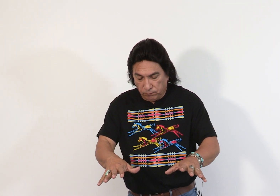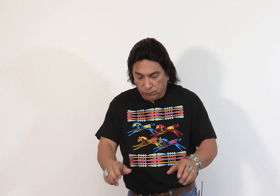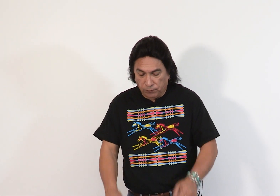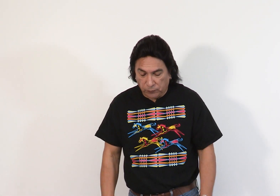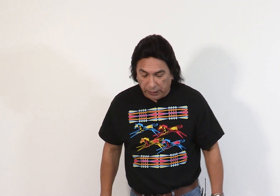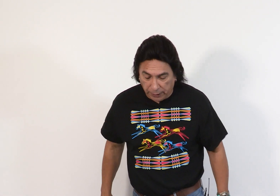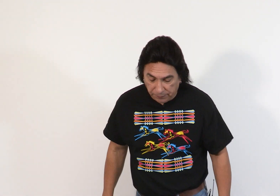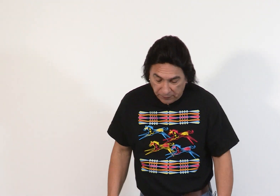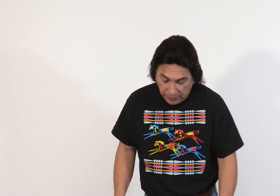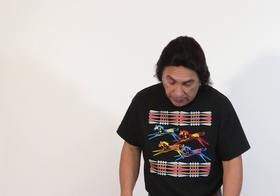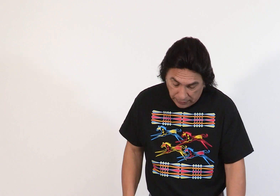Okay.